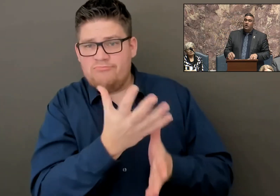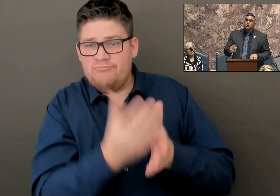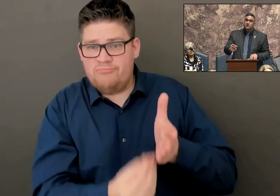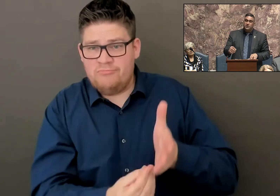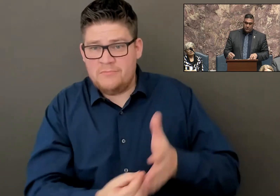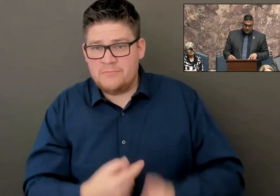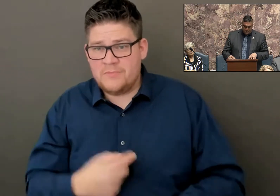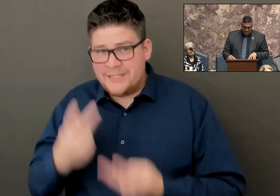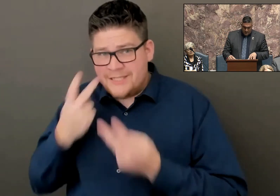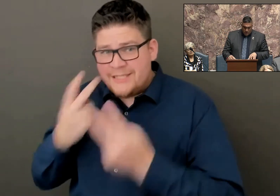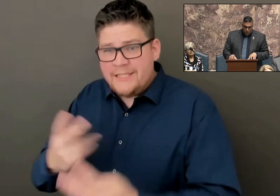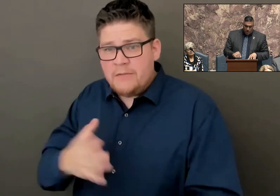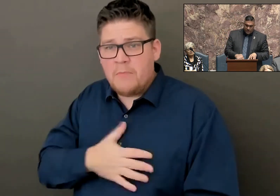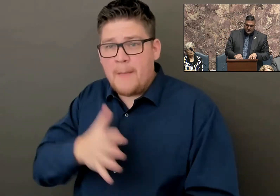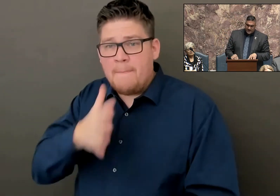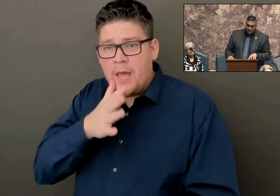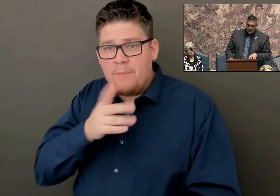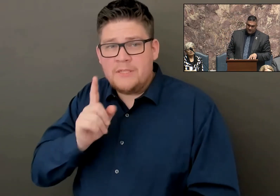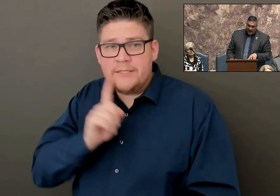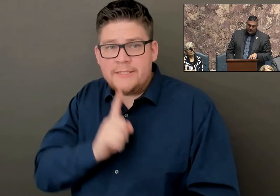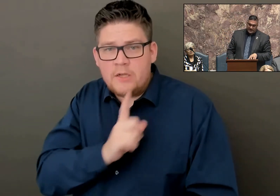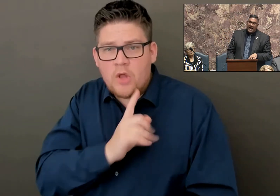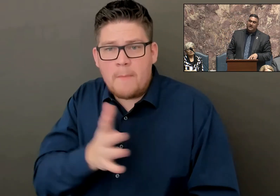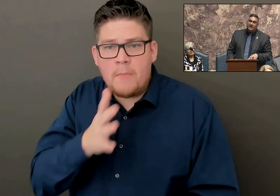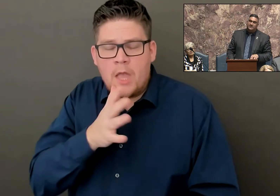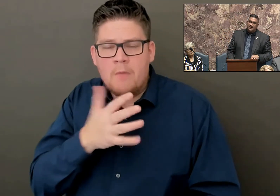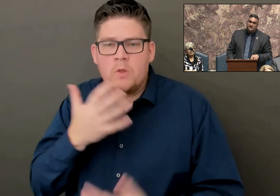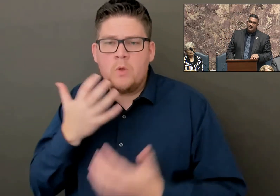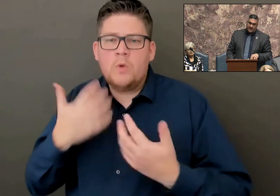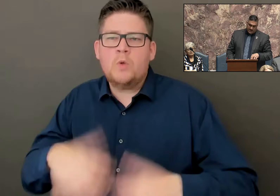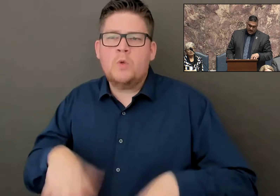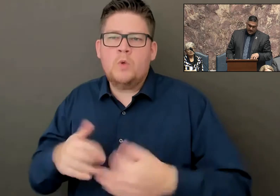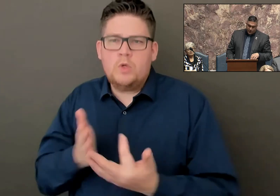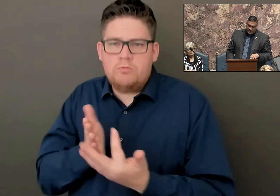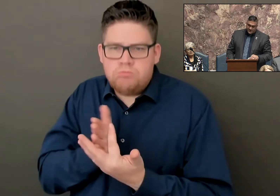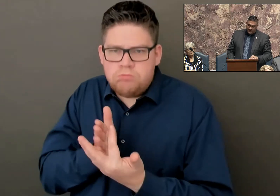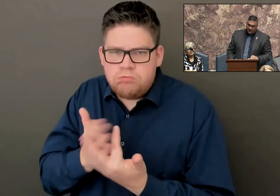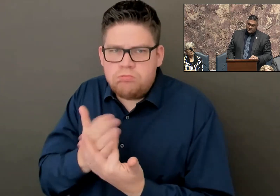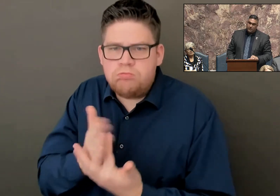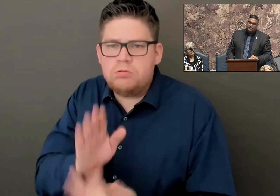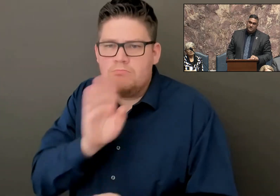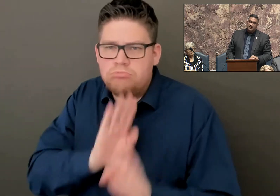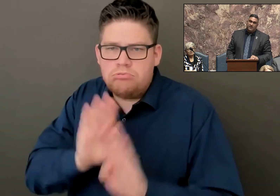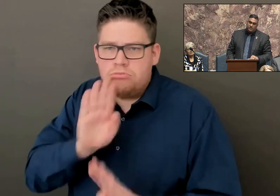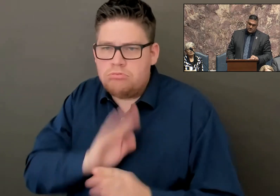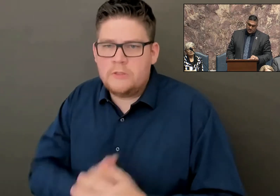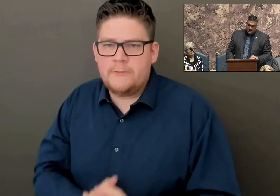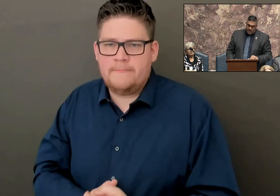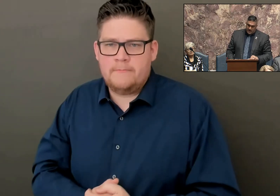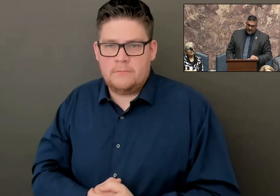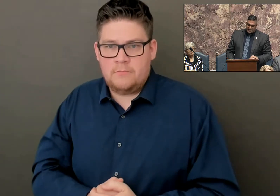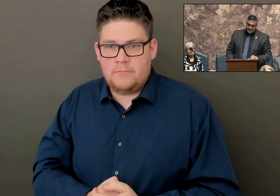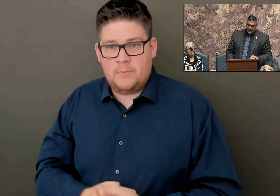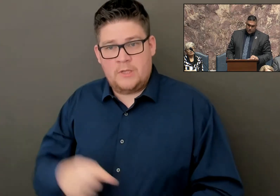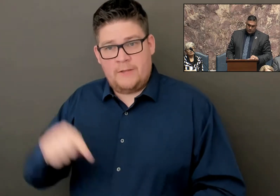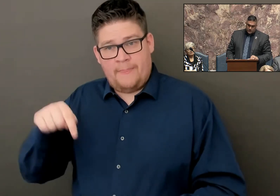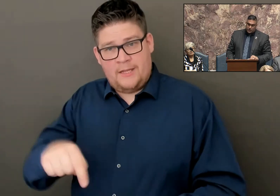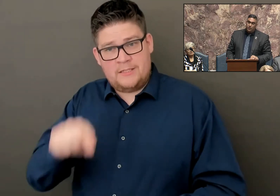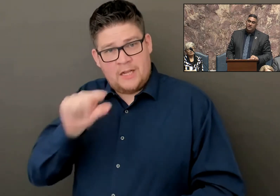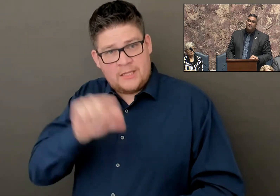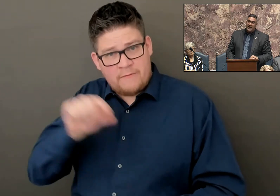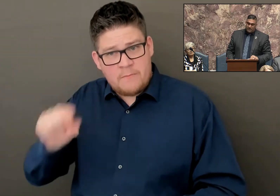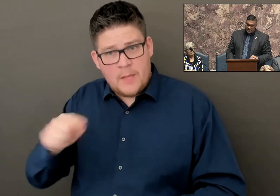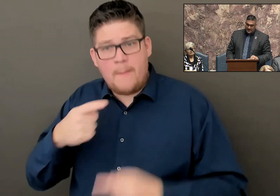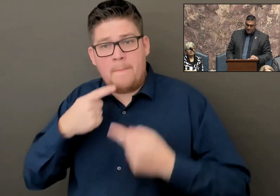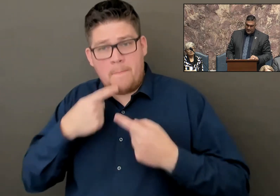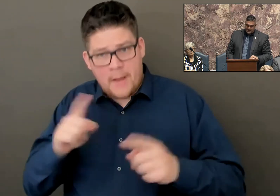my question to you, will this government finally act and designate increased ferry services levels as essential so